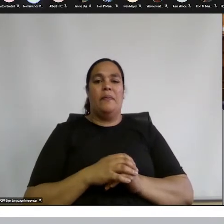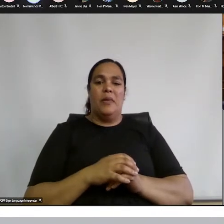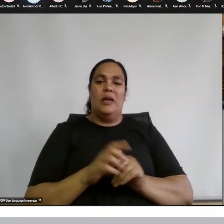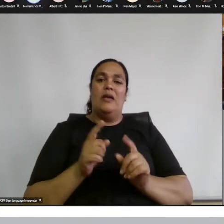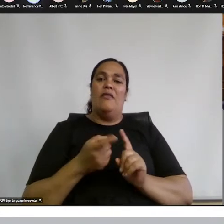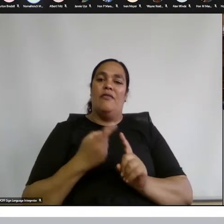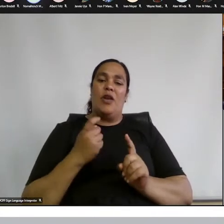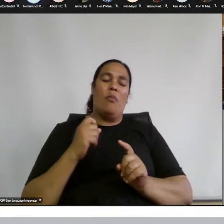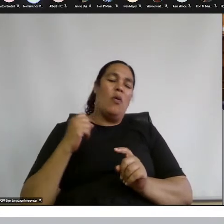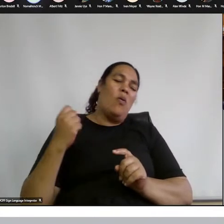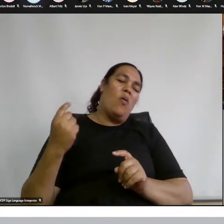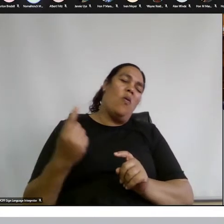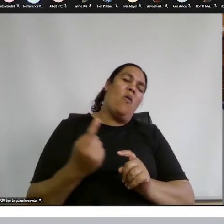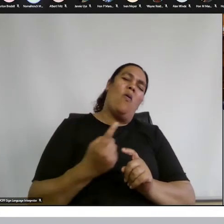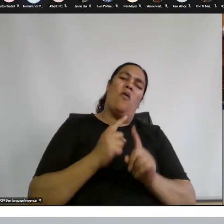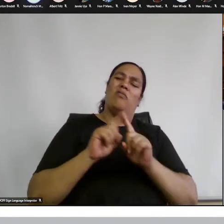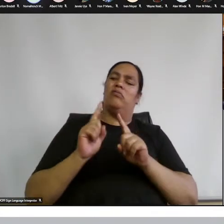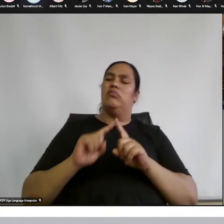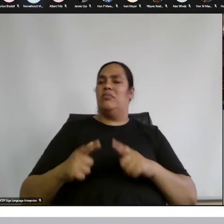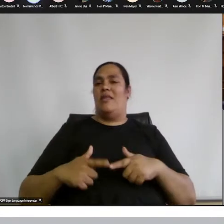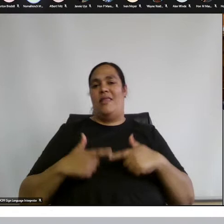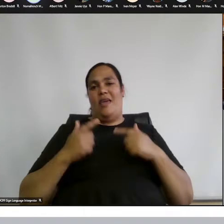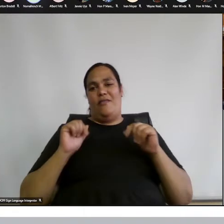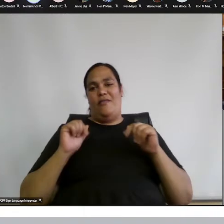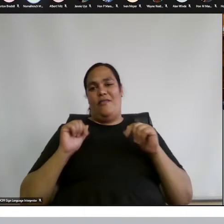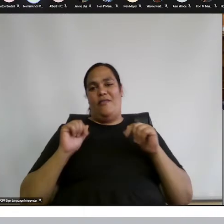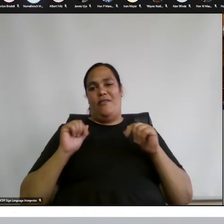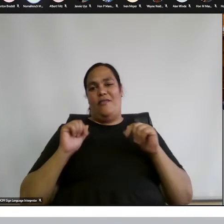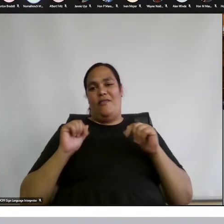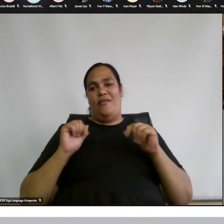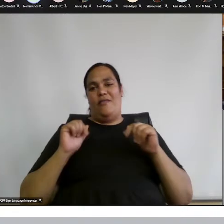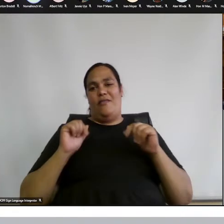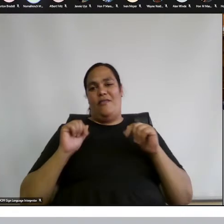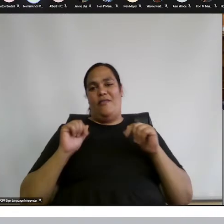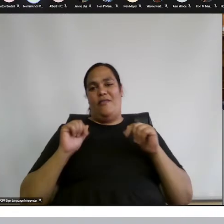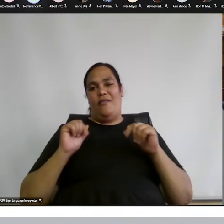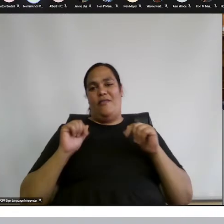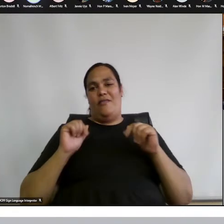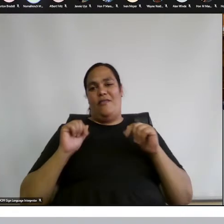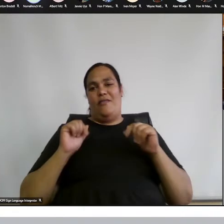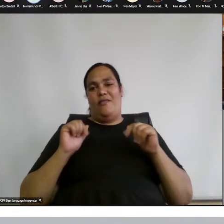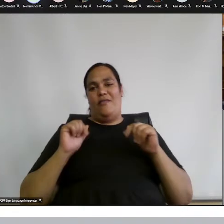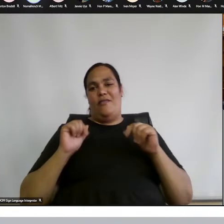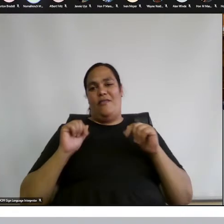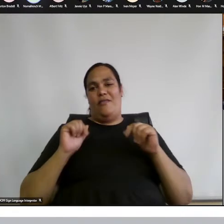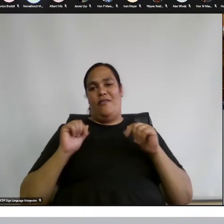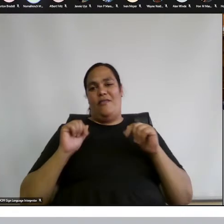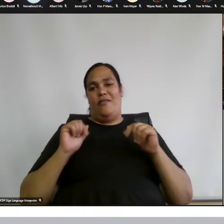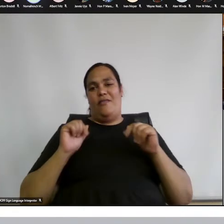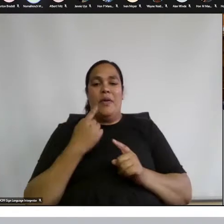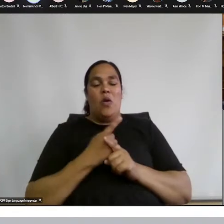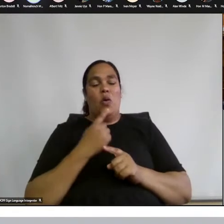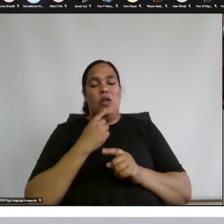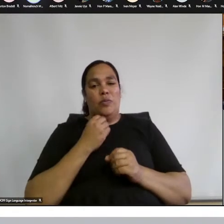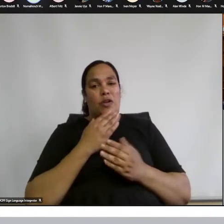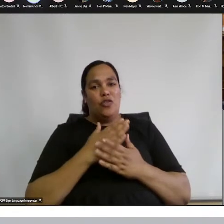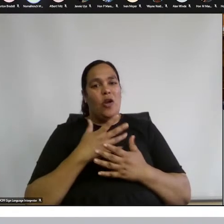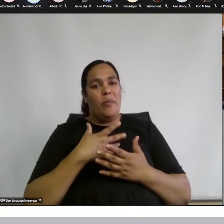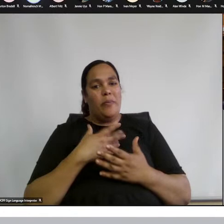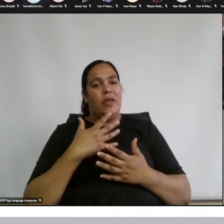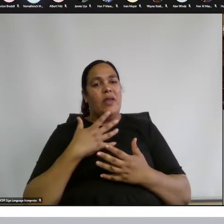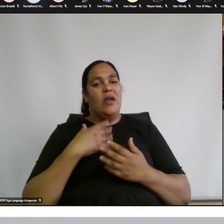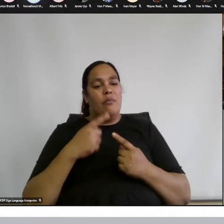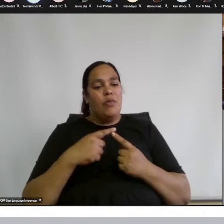from all walks of life. Fortunately, in every wave, I always make sure that I reach